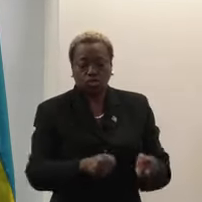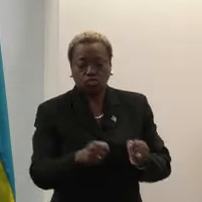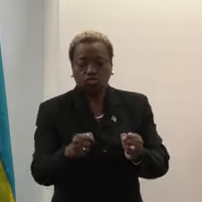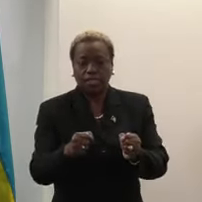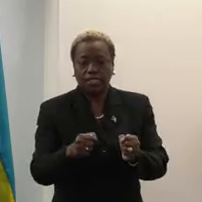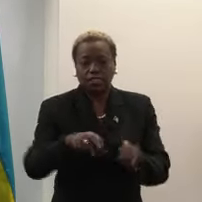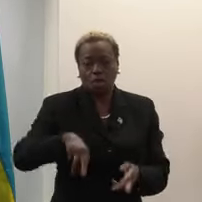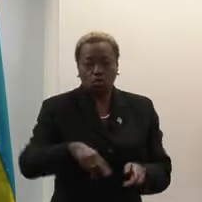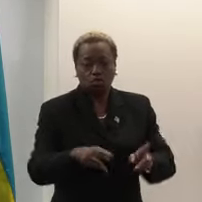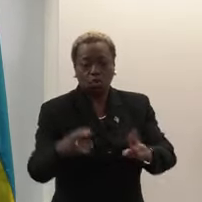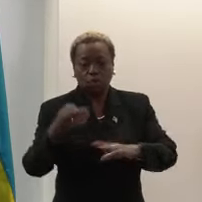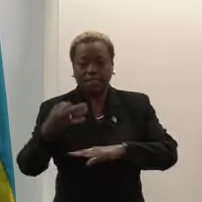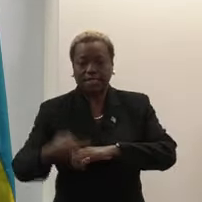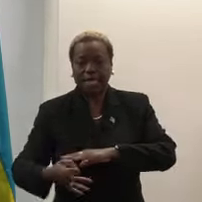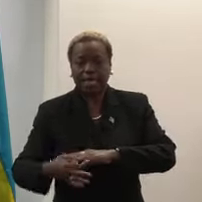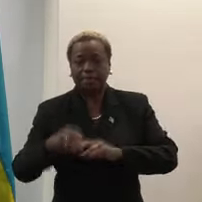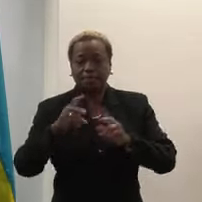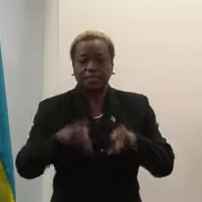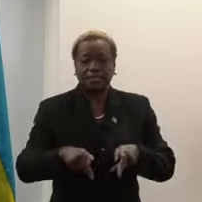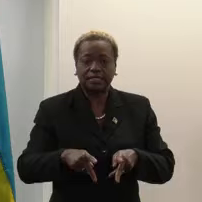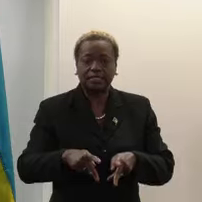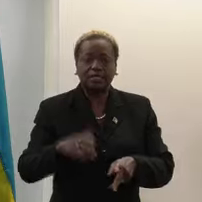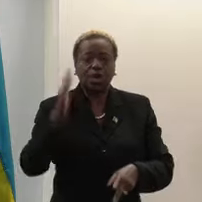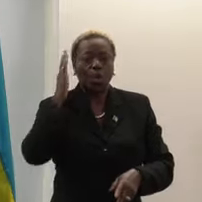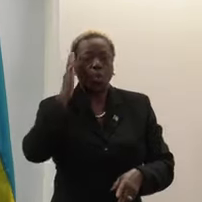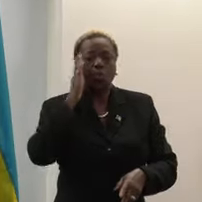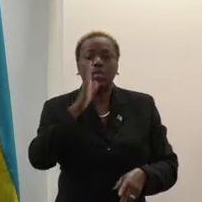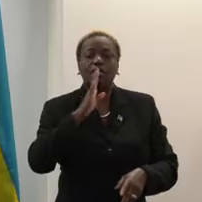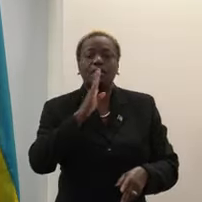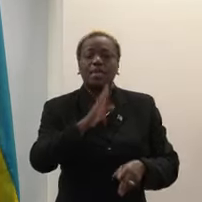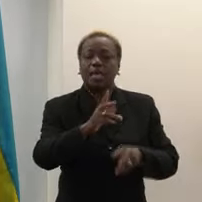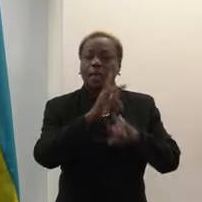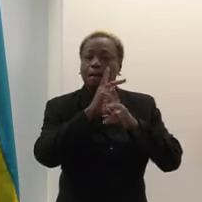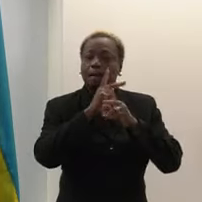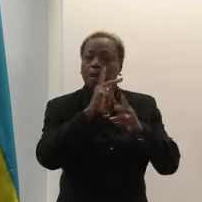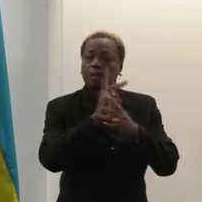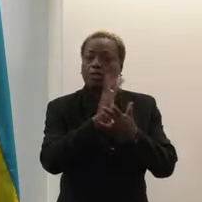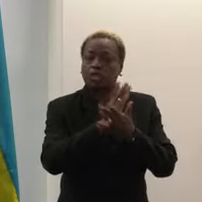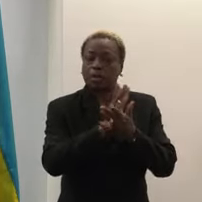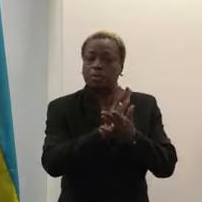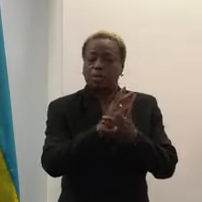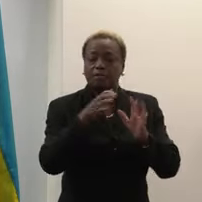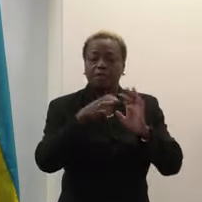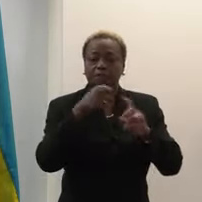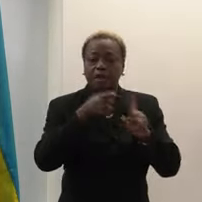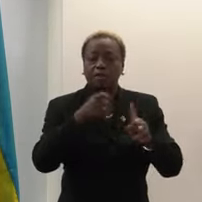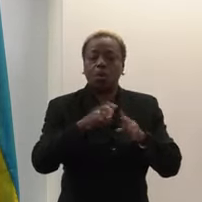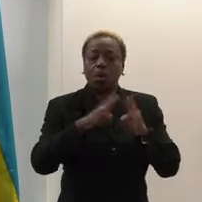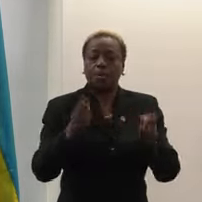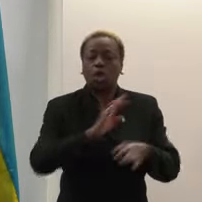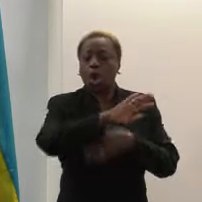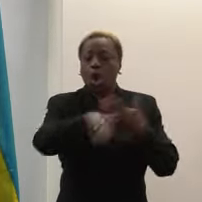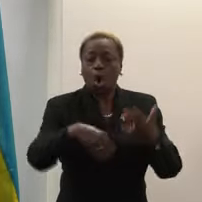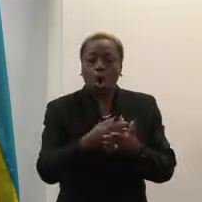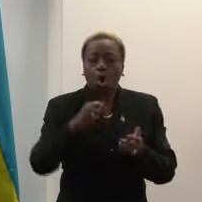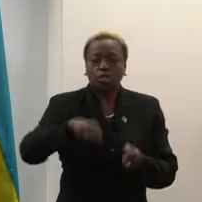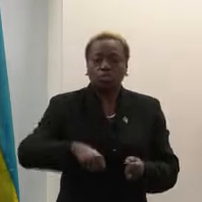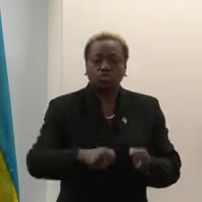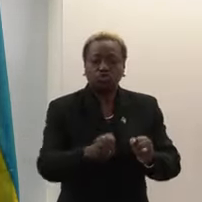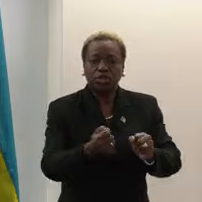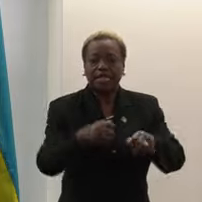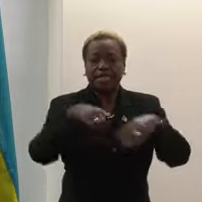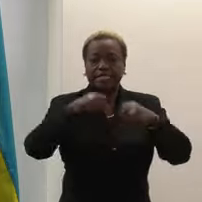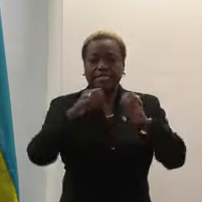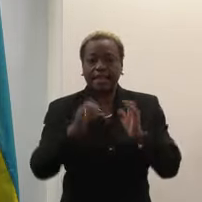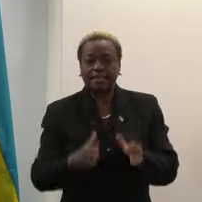or roadside vendors will be prohibited from opening. I repeat, all street